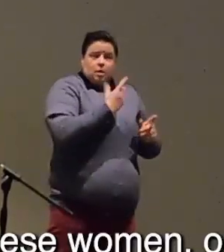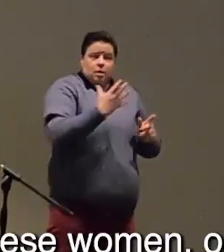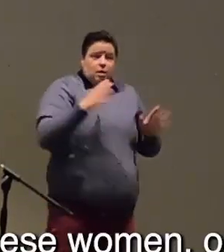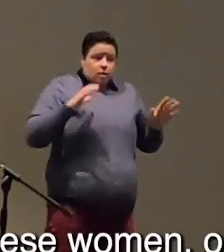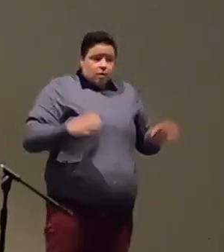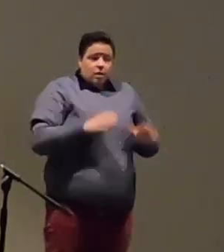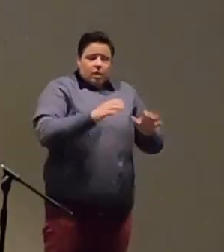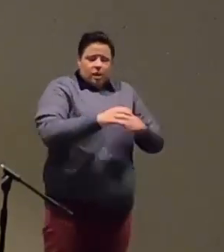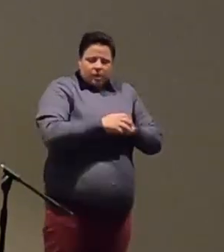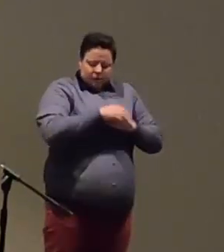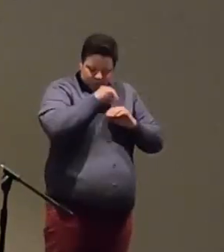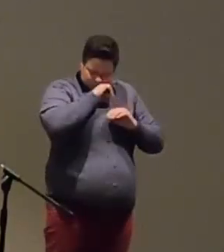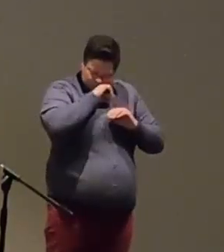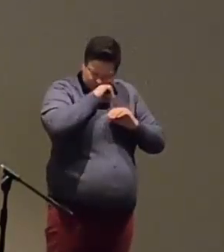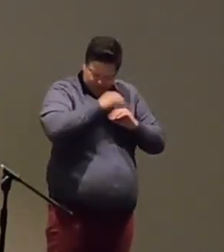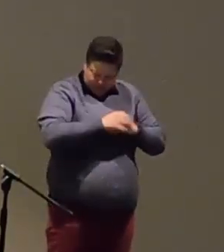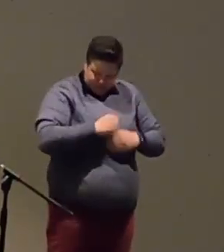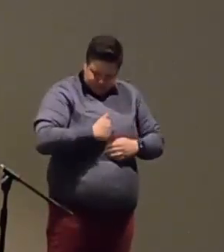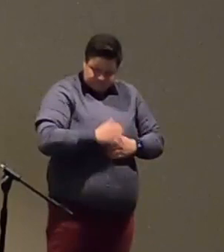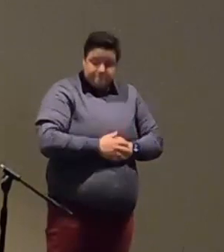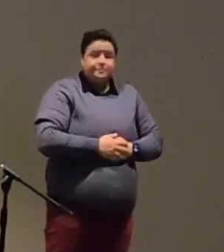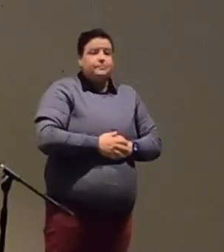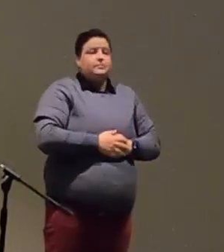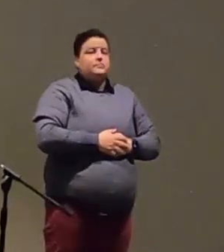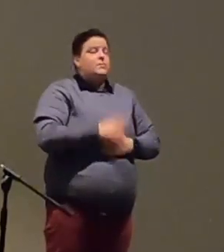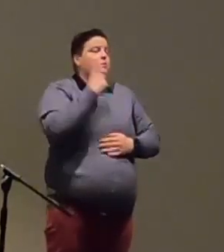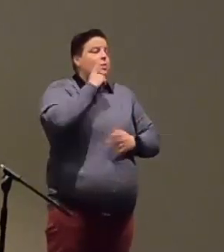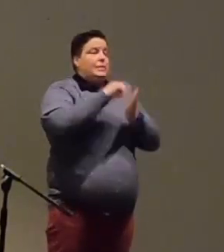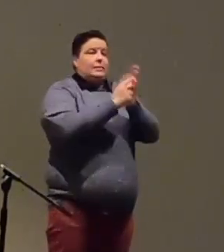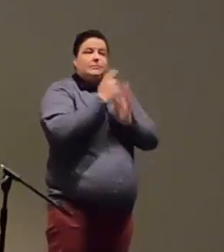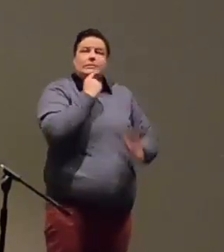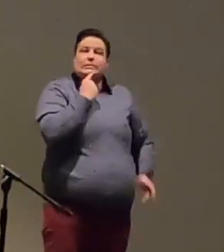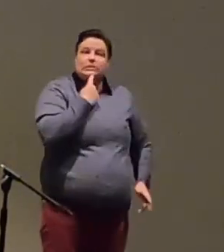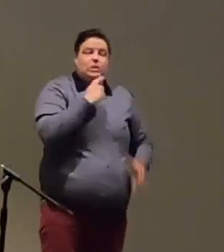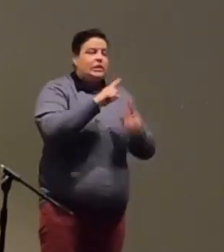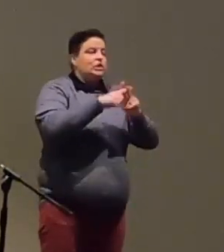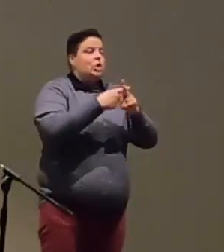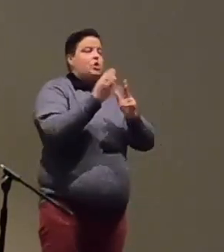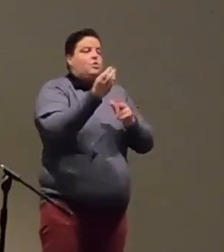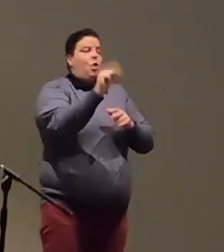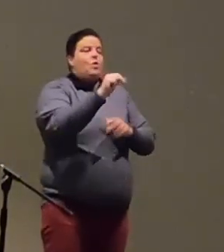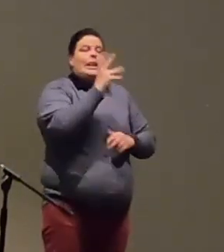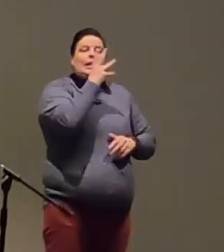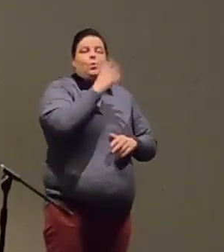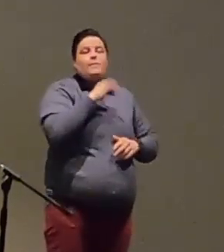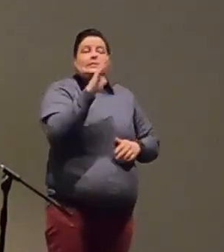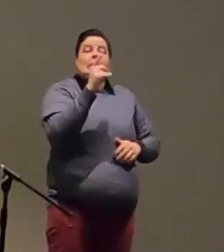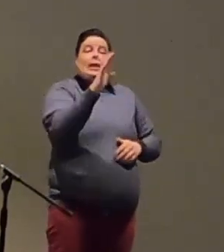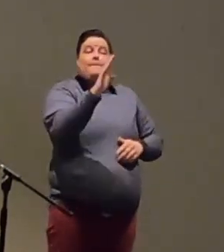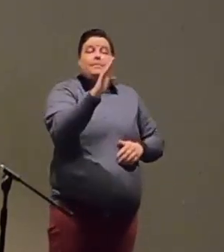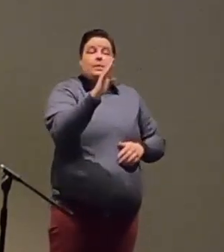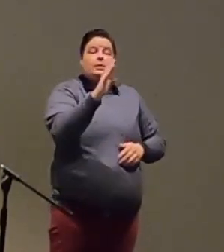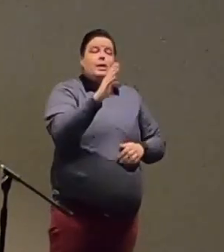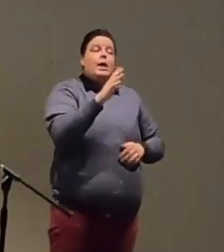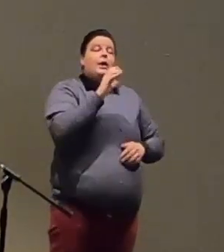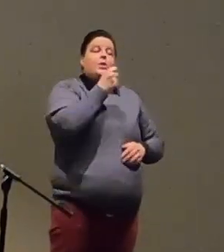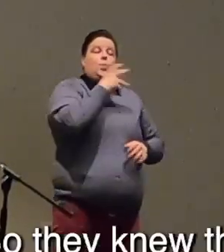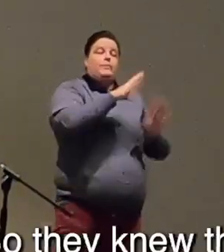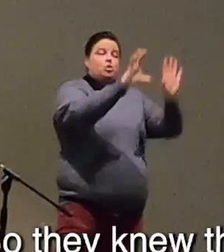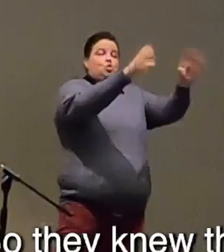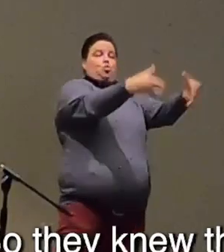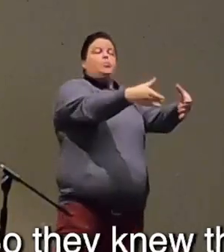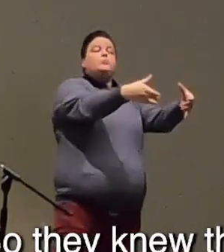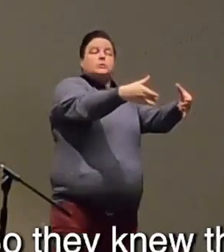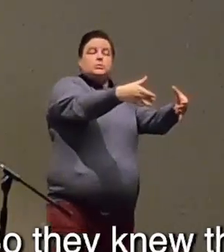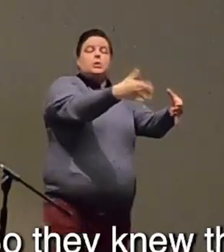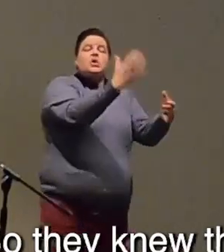they did in order to be taken seriously is they started their own sort of women's clubs and these women's groups.